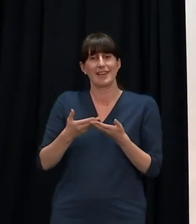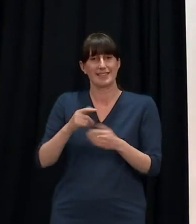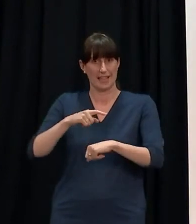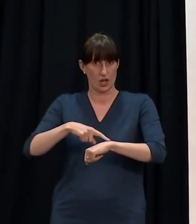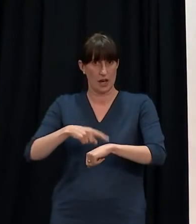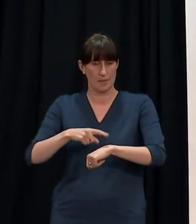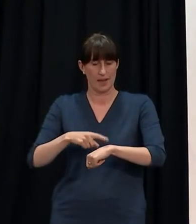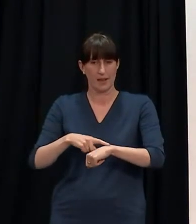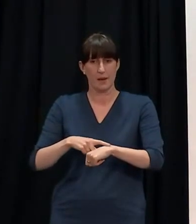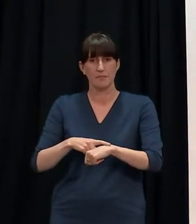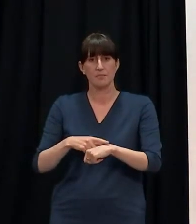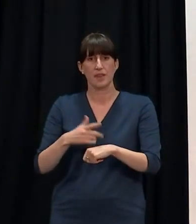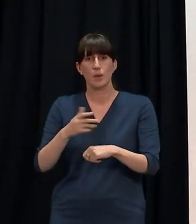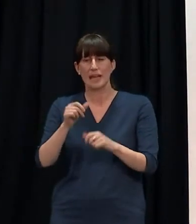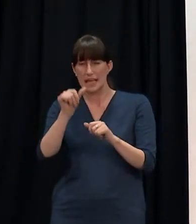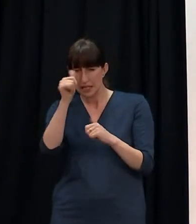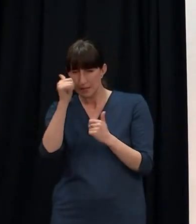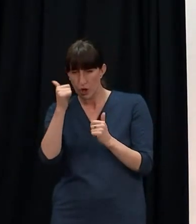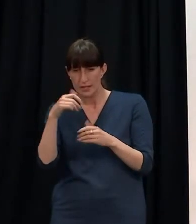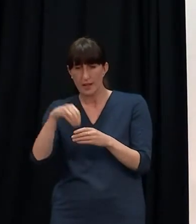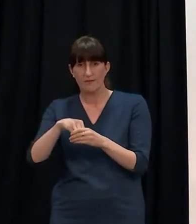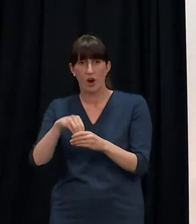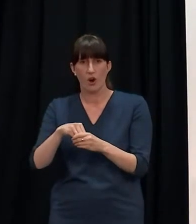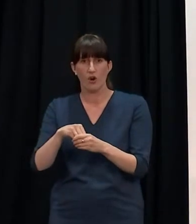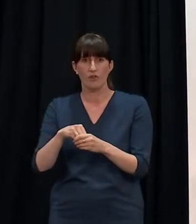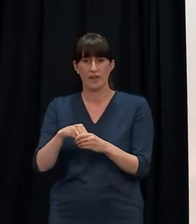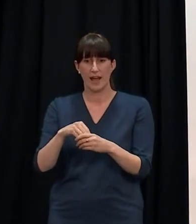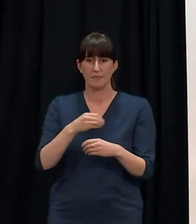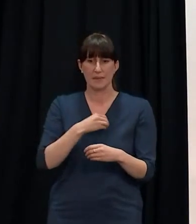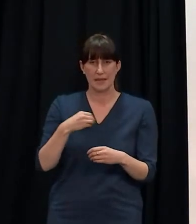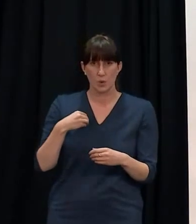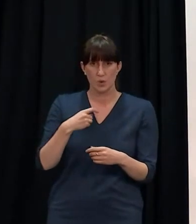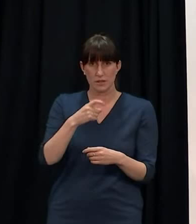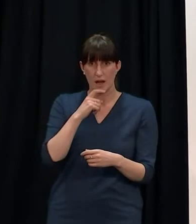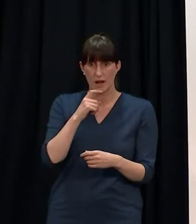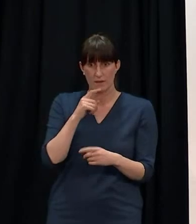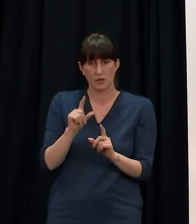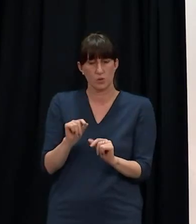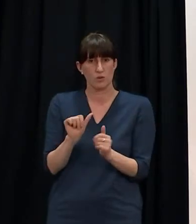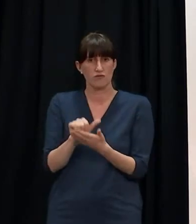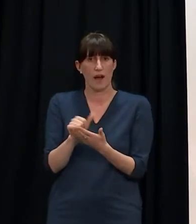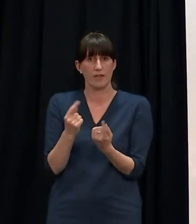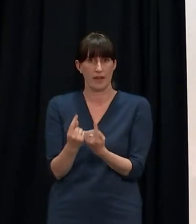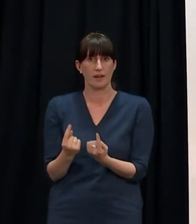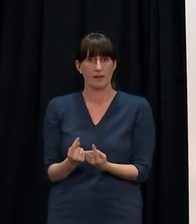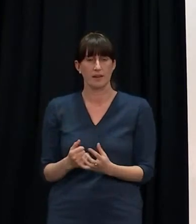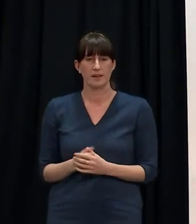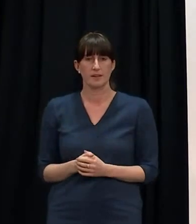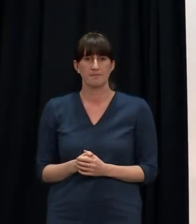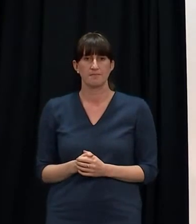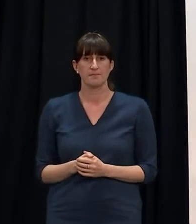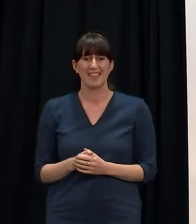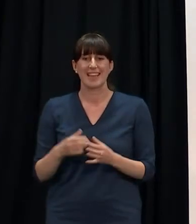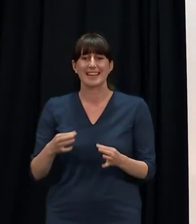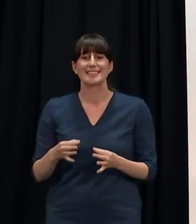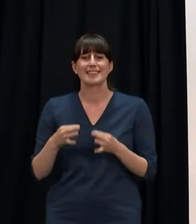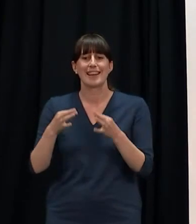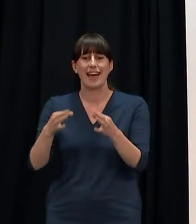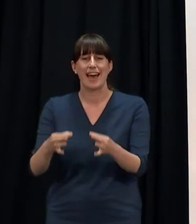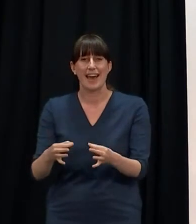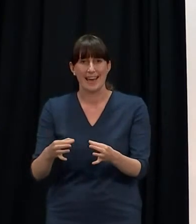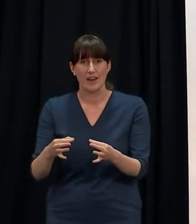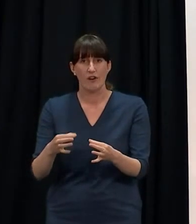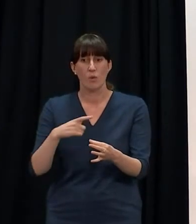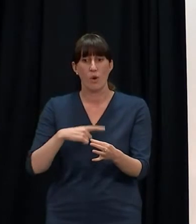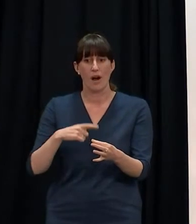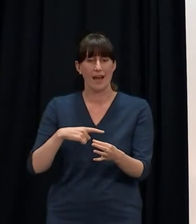prevention control experts, did exactly everything that could be expected of them. I do know that delay is something that they're going to go